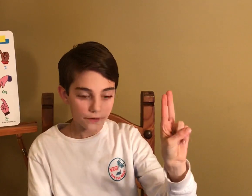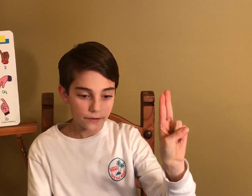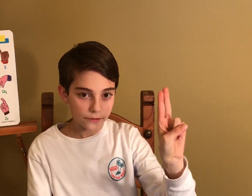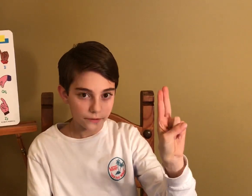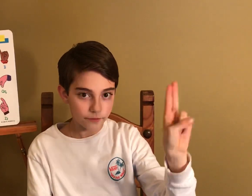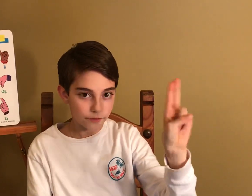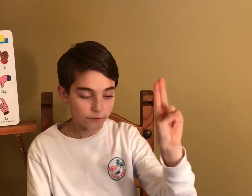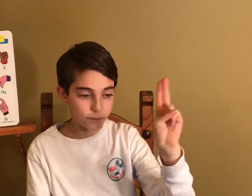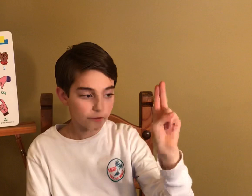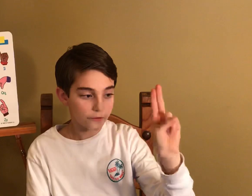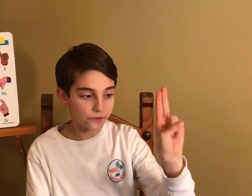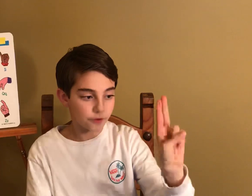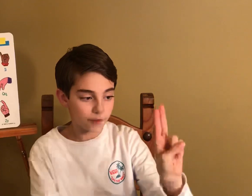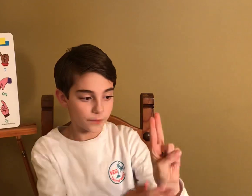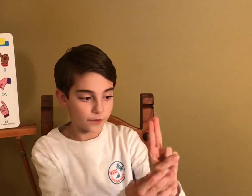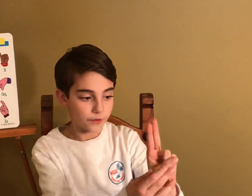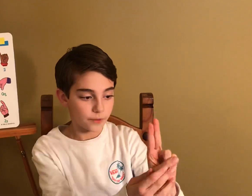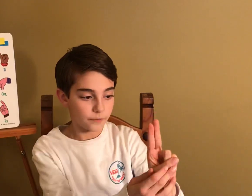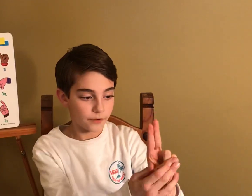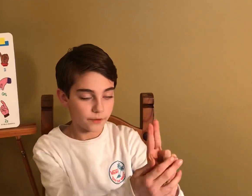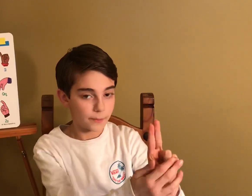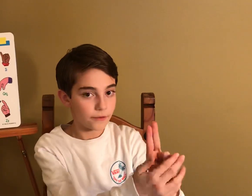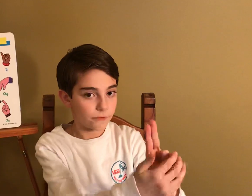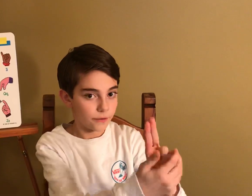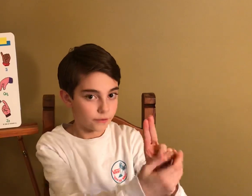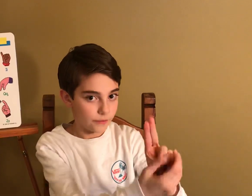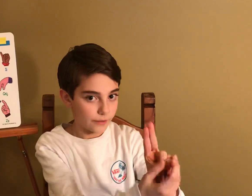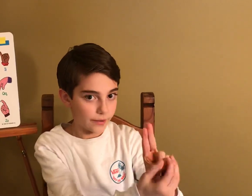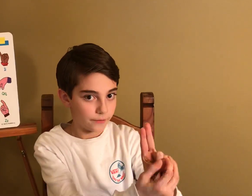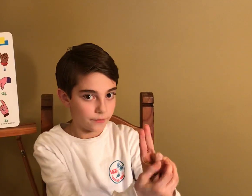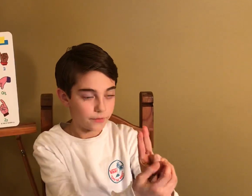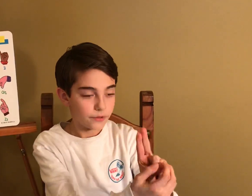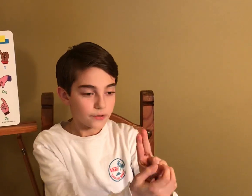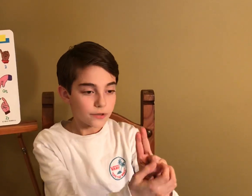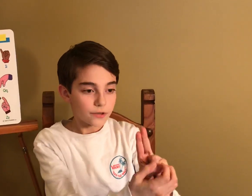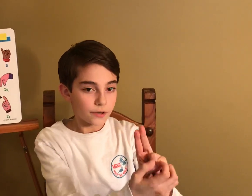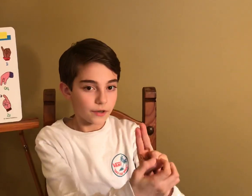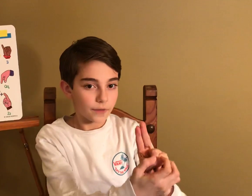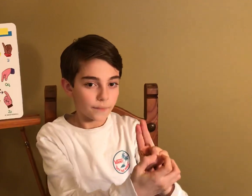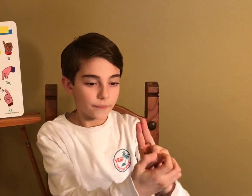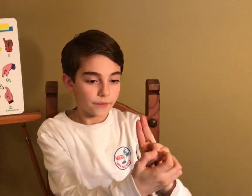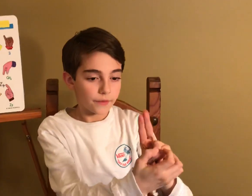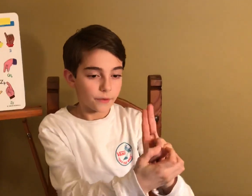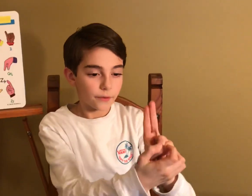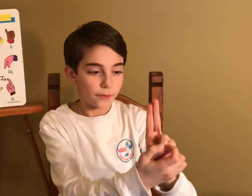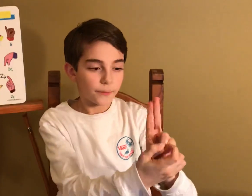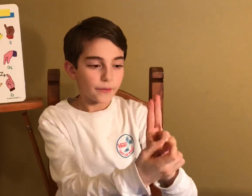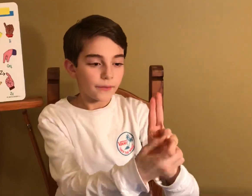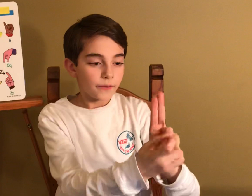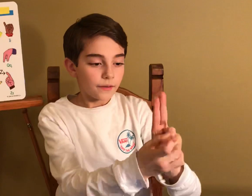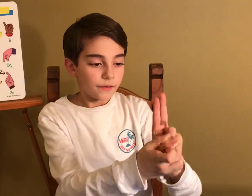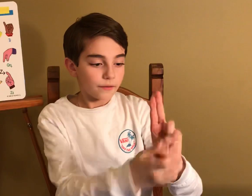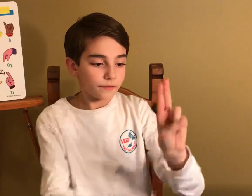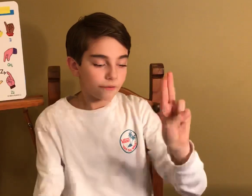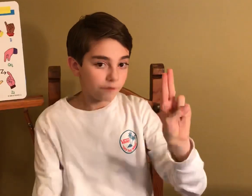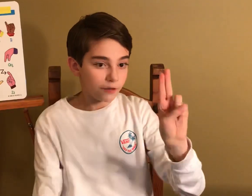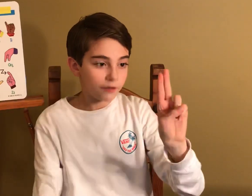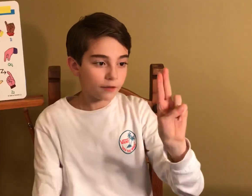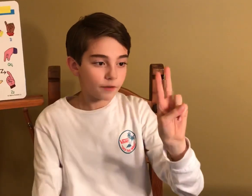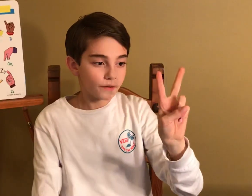This one is just you put two fingers up and your thumb rests on the two fingers that are down. So V is